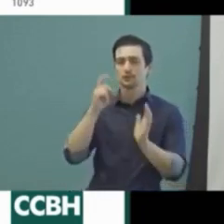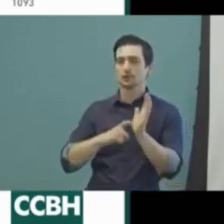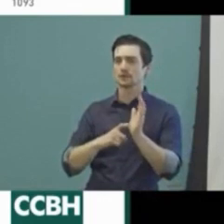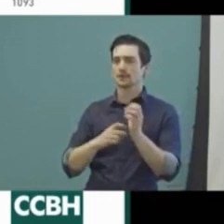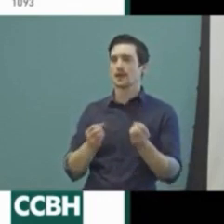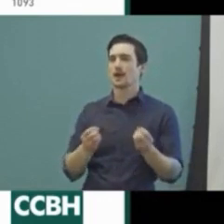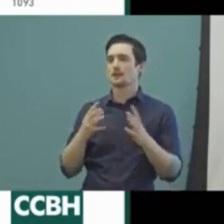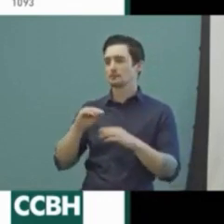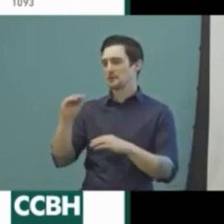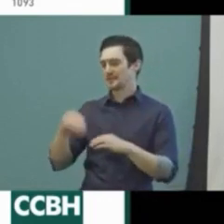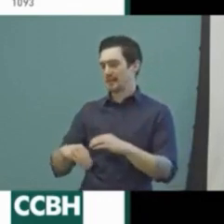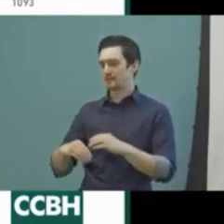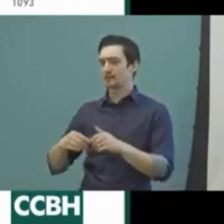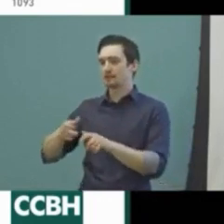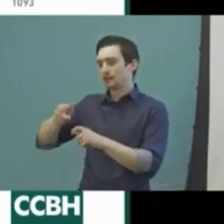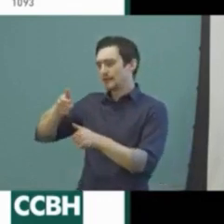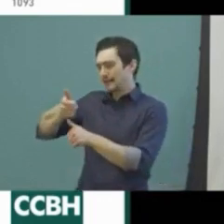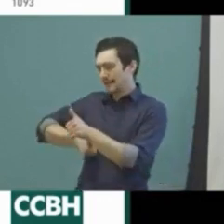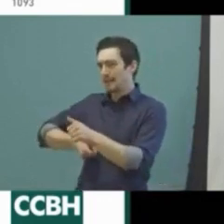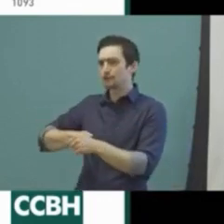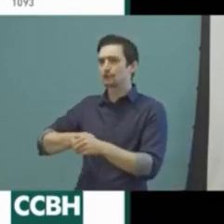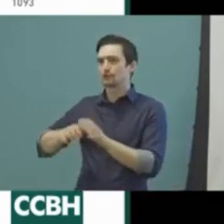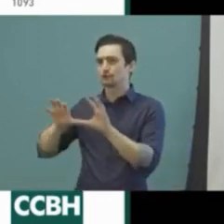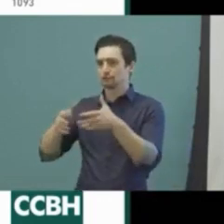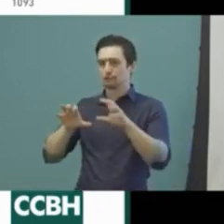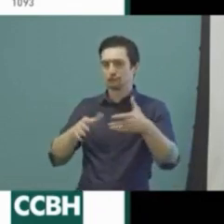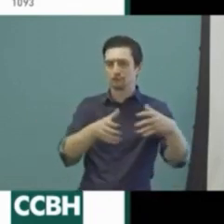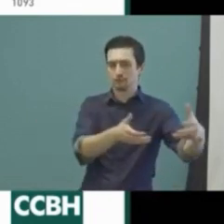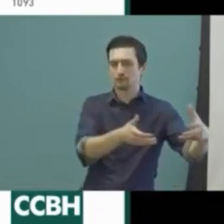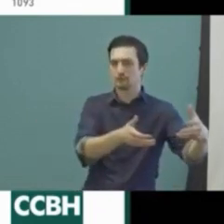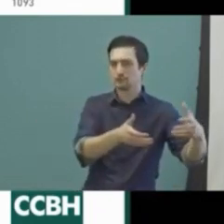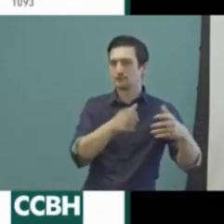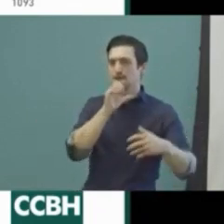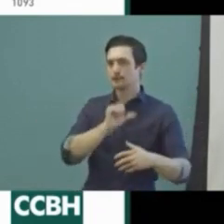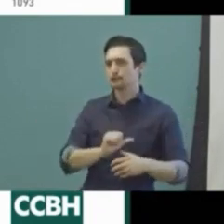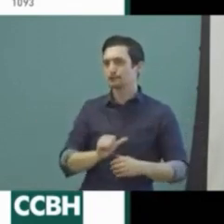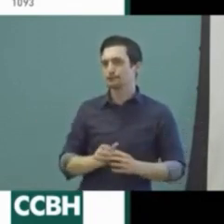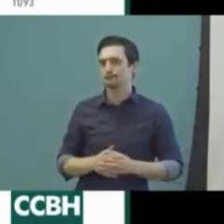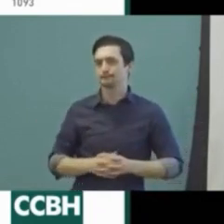cases or percent of cases in each of those age brackets.